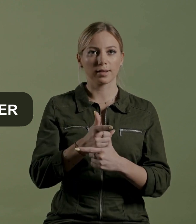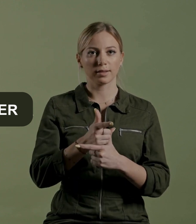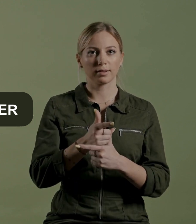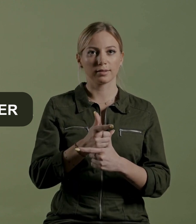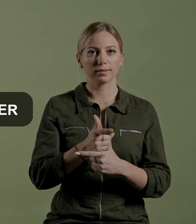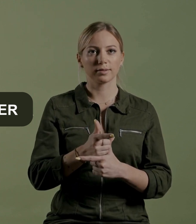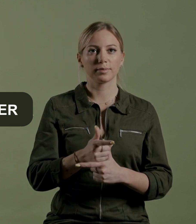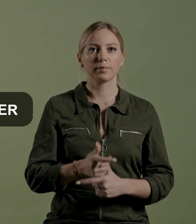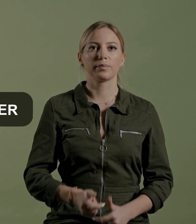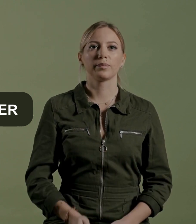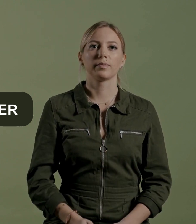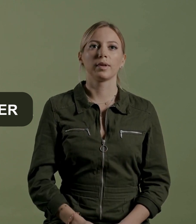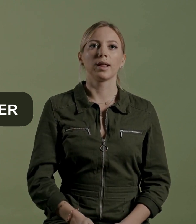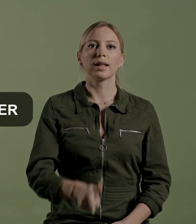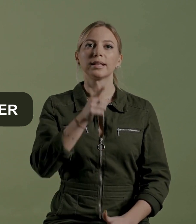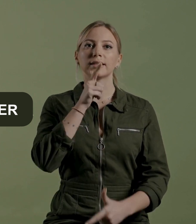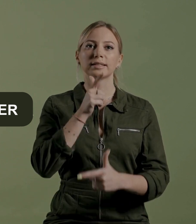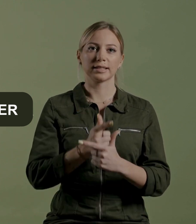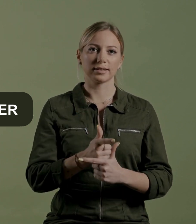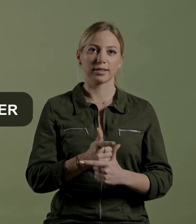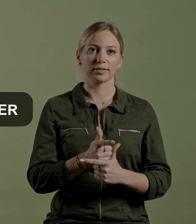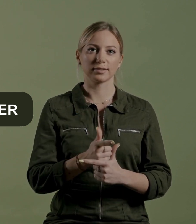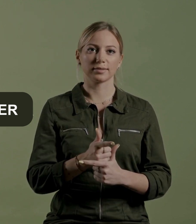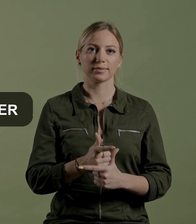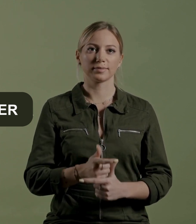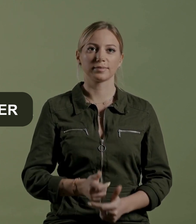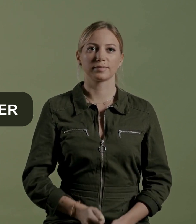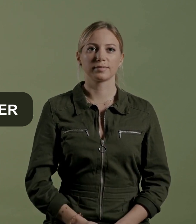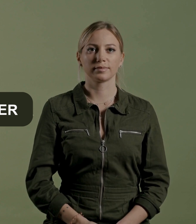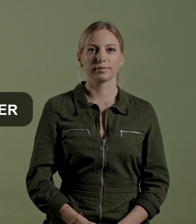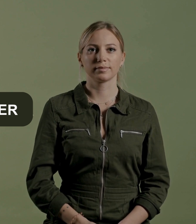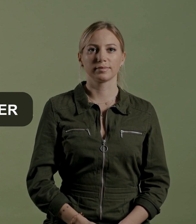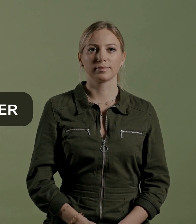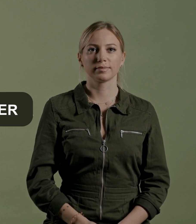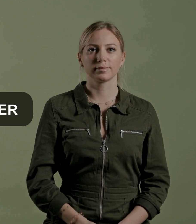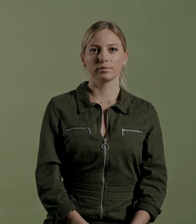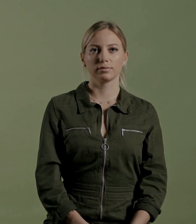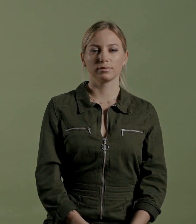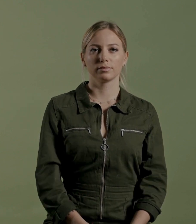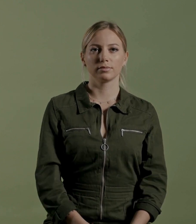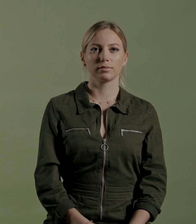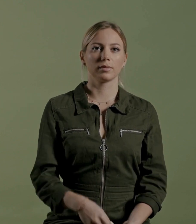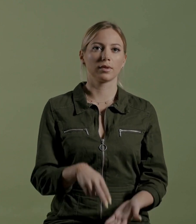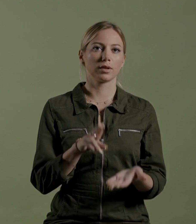Cuz there ain't no way. Feel like taking over